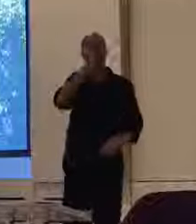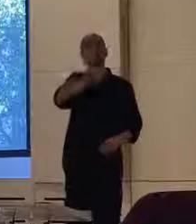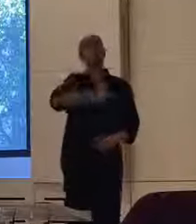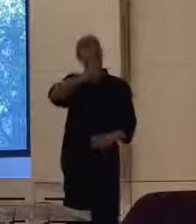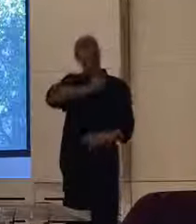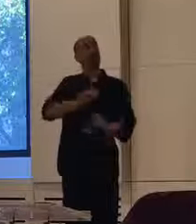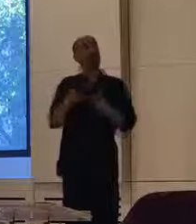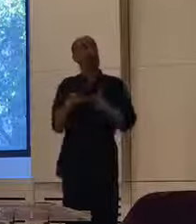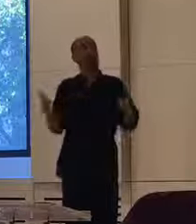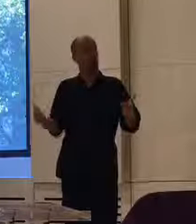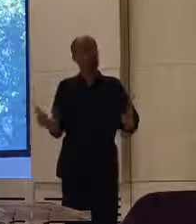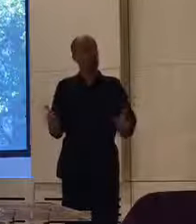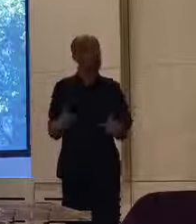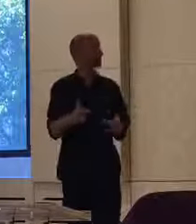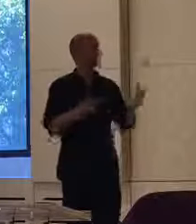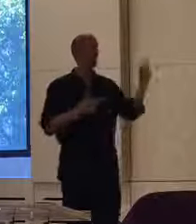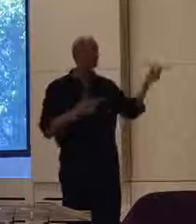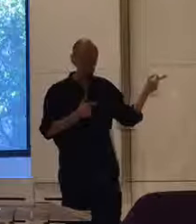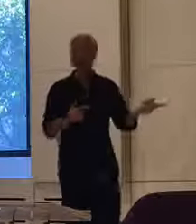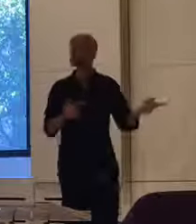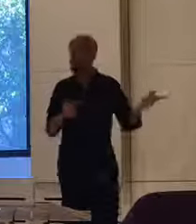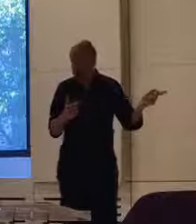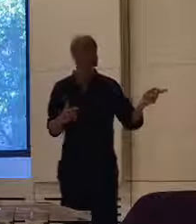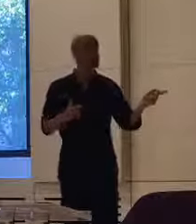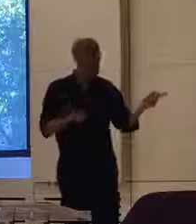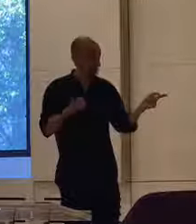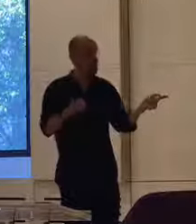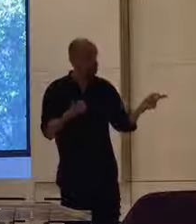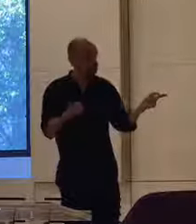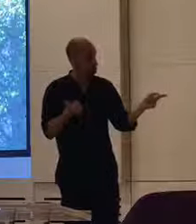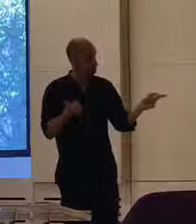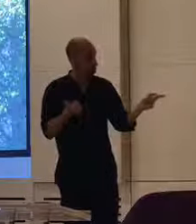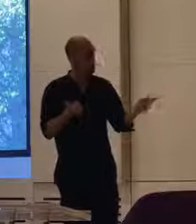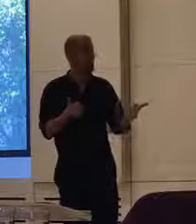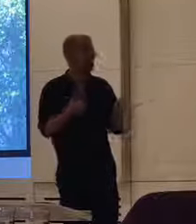sure. Preferred language? Maybe.